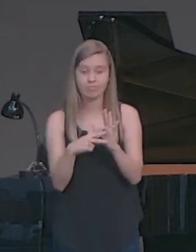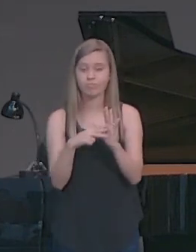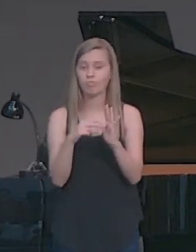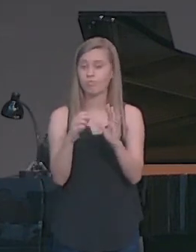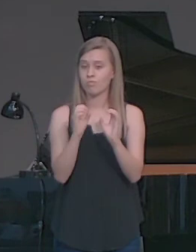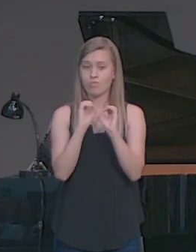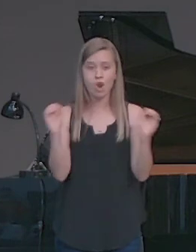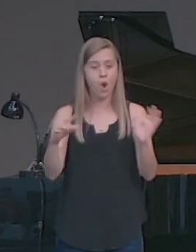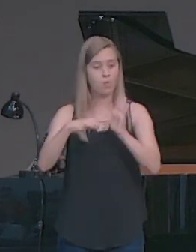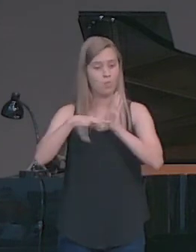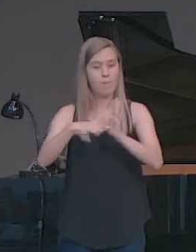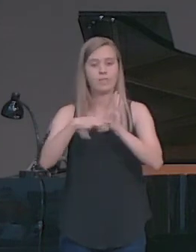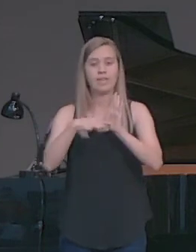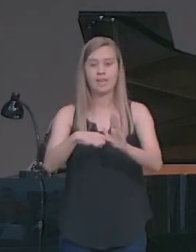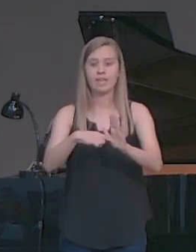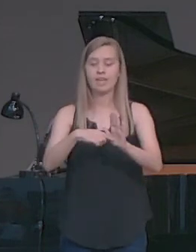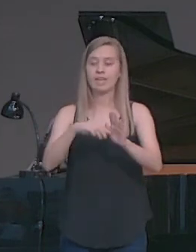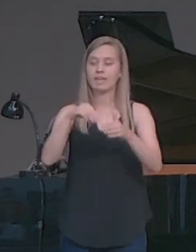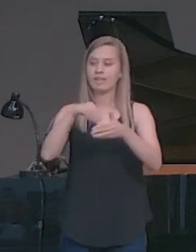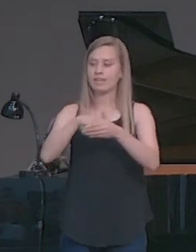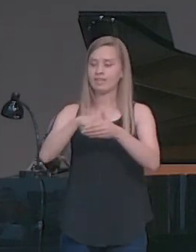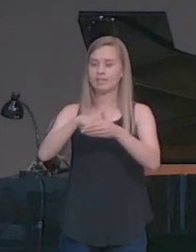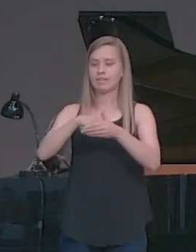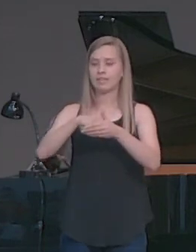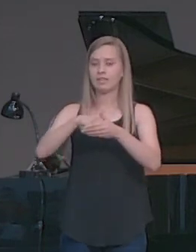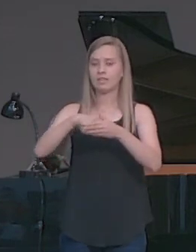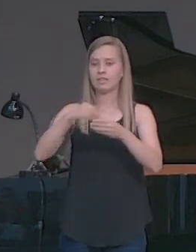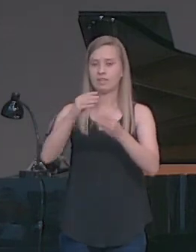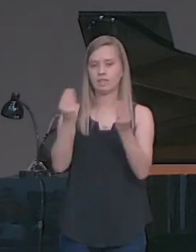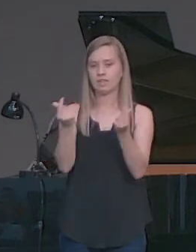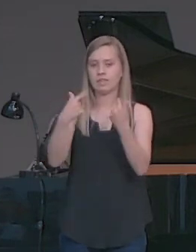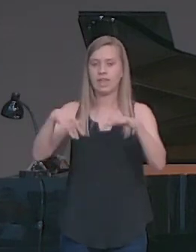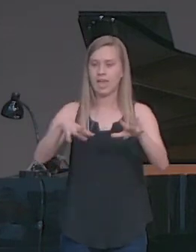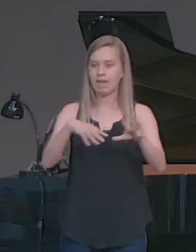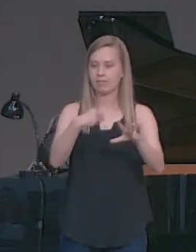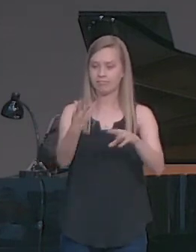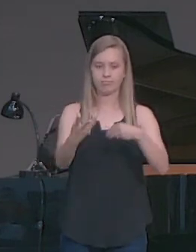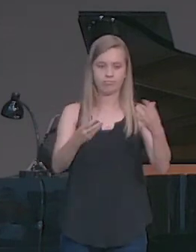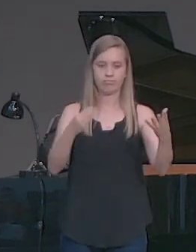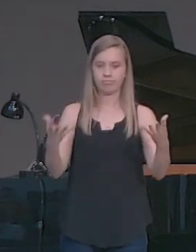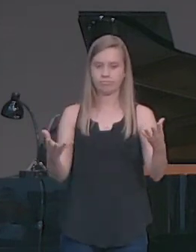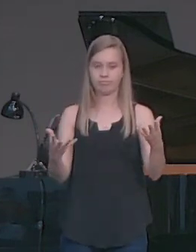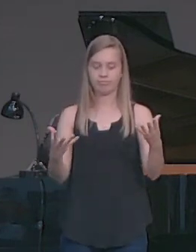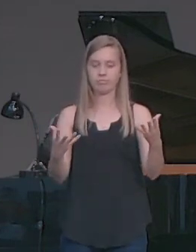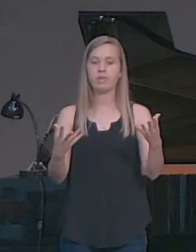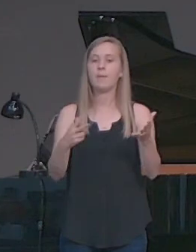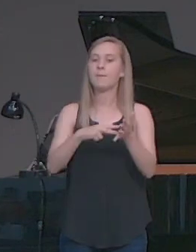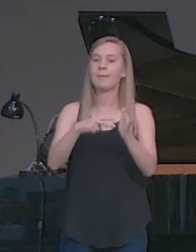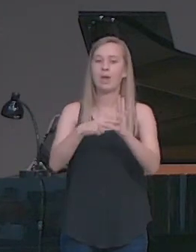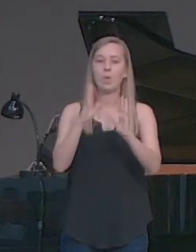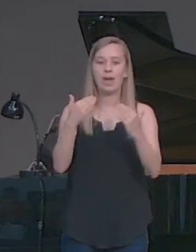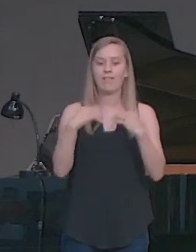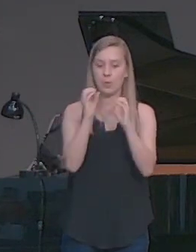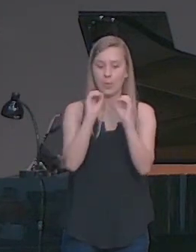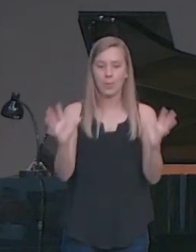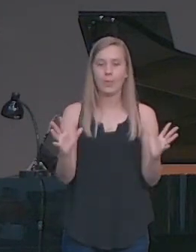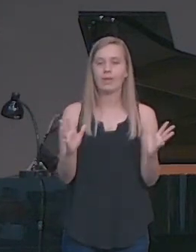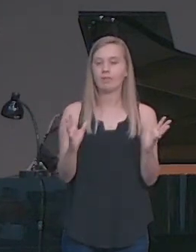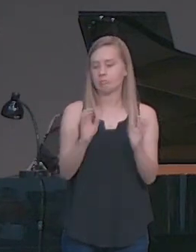representation in the redistribution of the land. Therefore, you will have none to cast the line by lot.